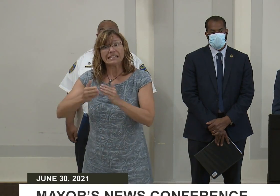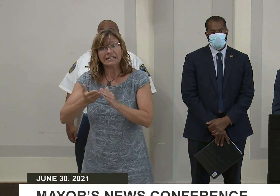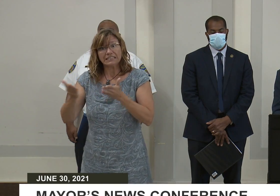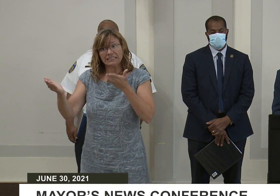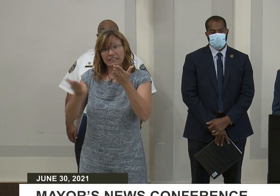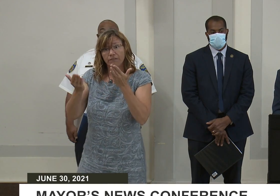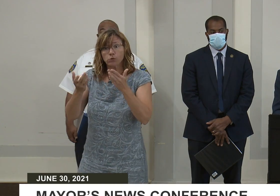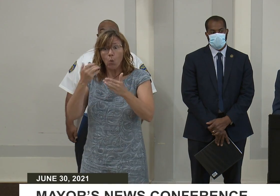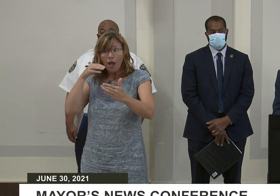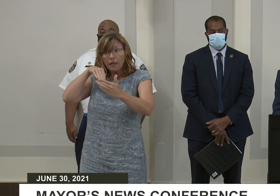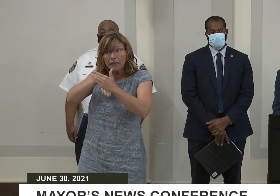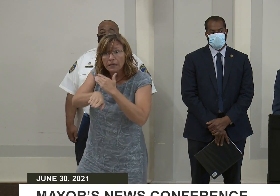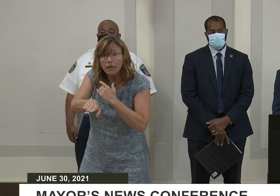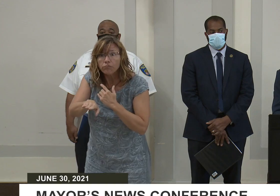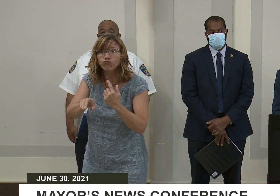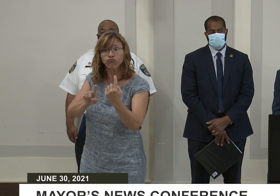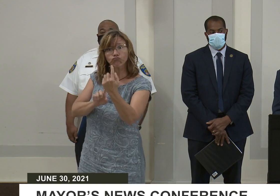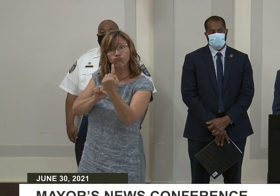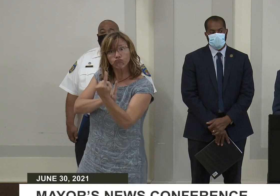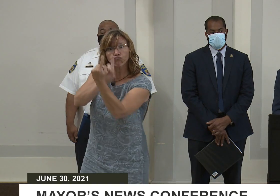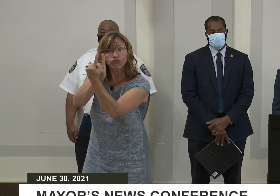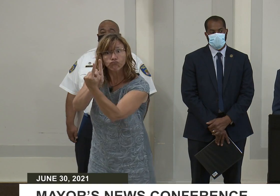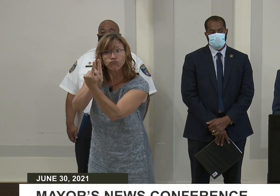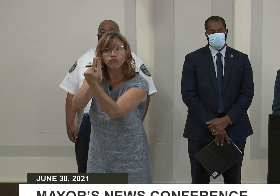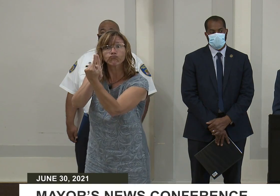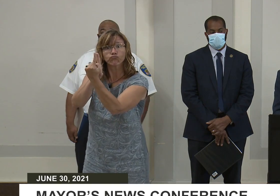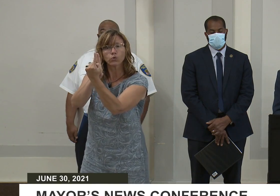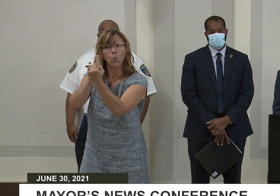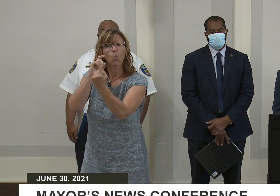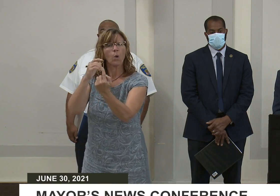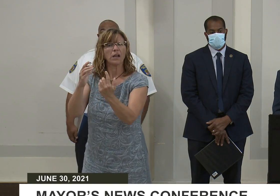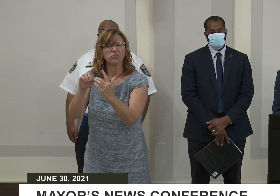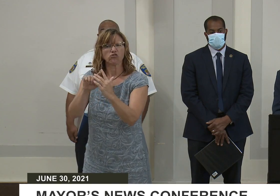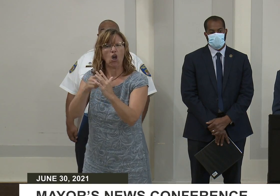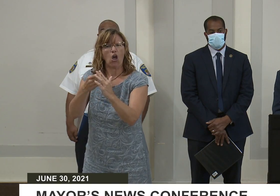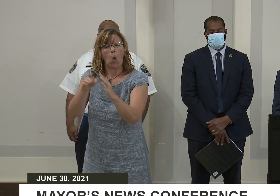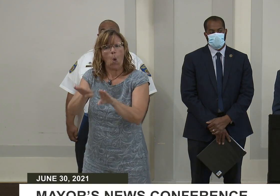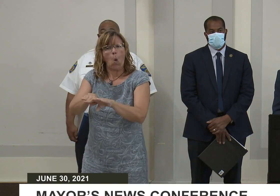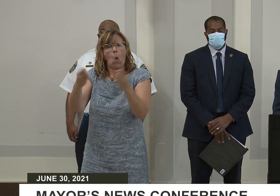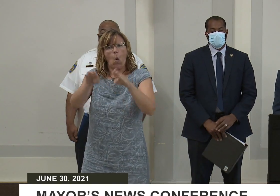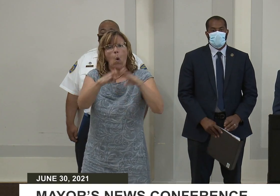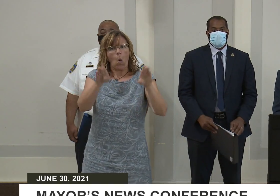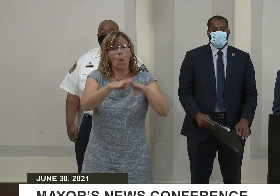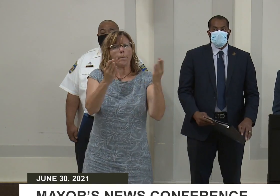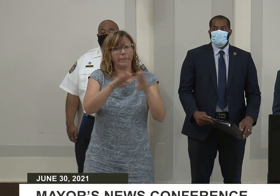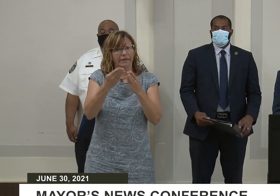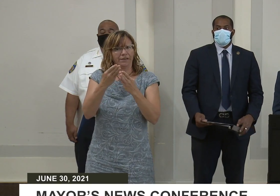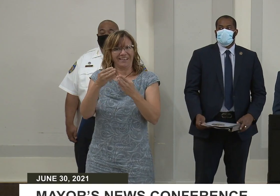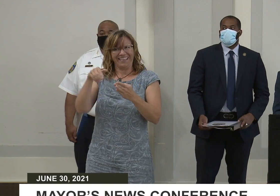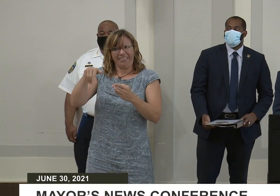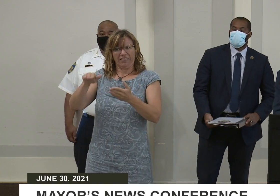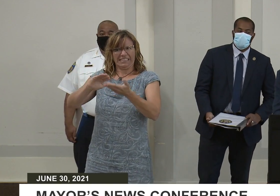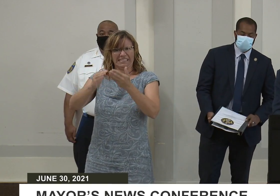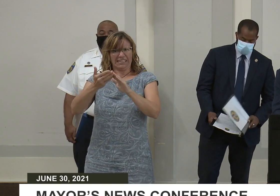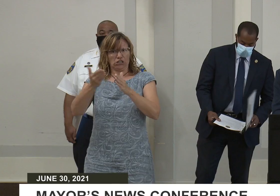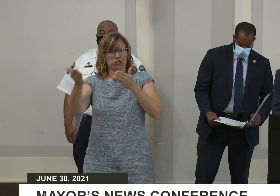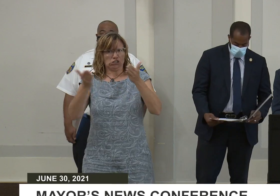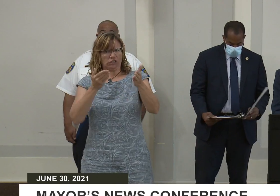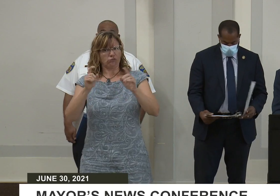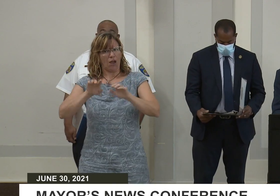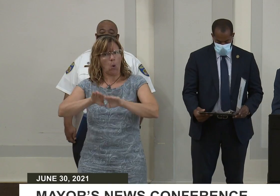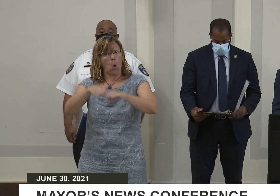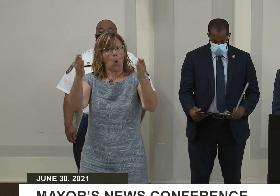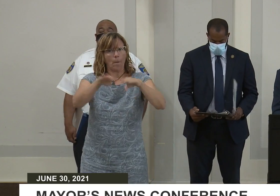to take steps to fully restore public access to resident-facing city services, which has remained online throughout the pandemic. We